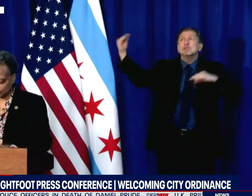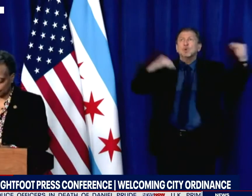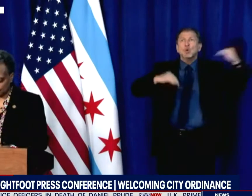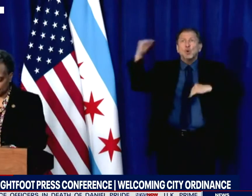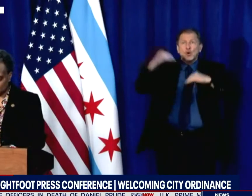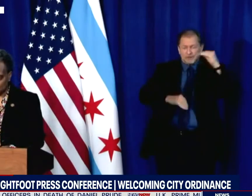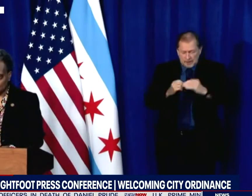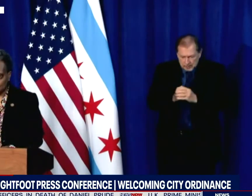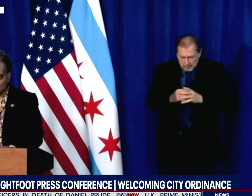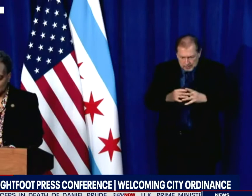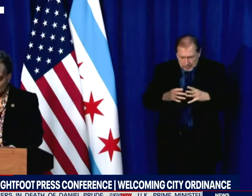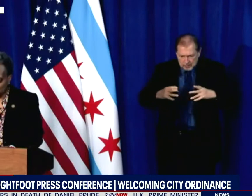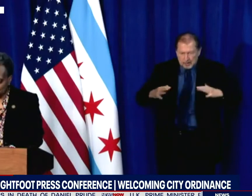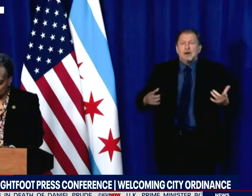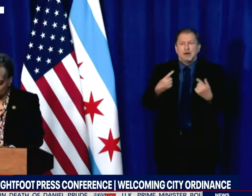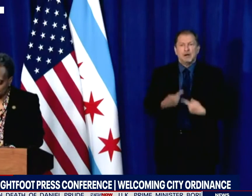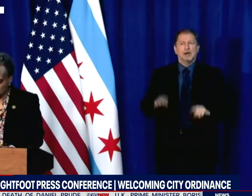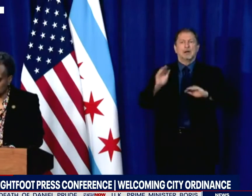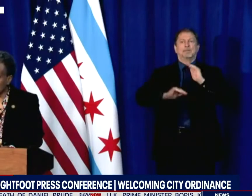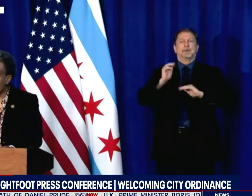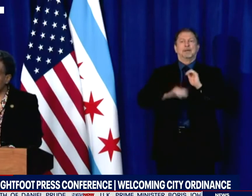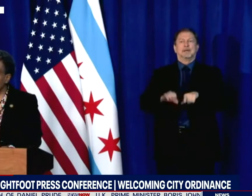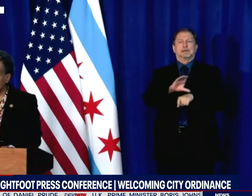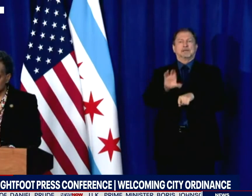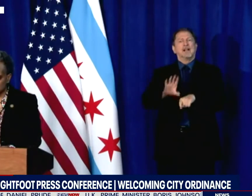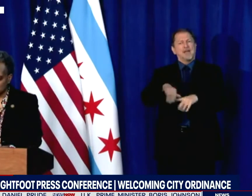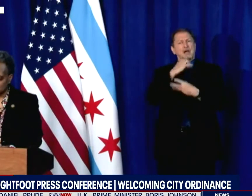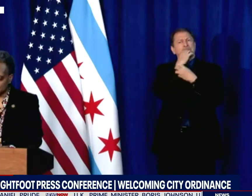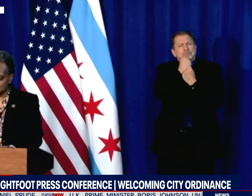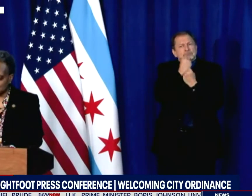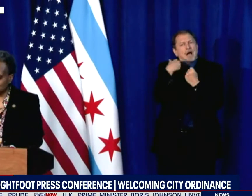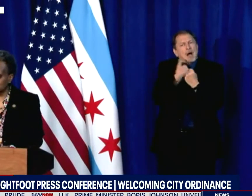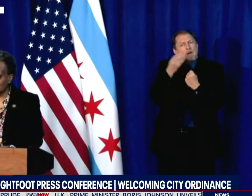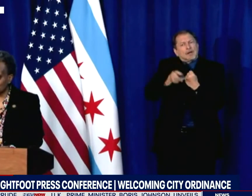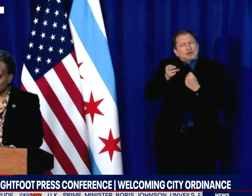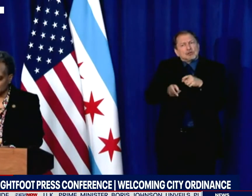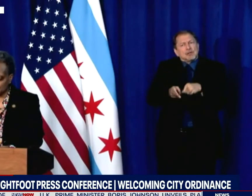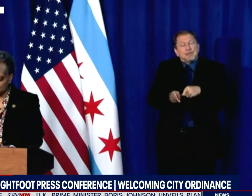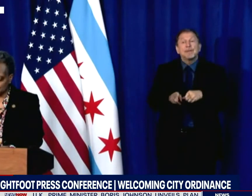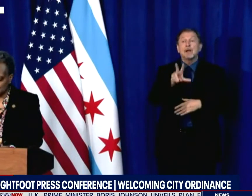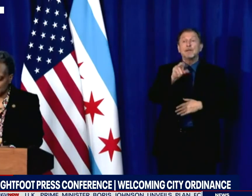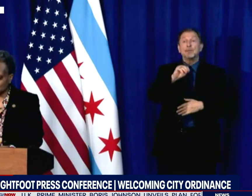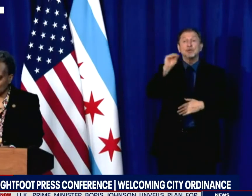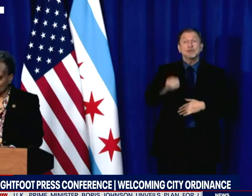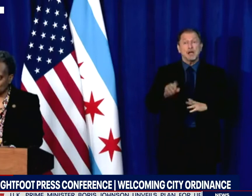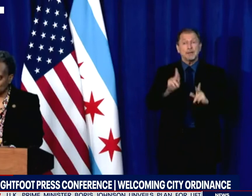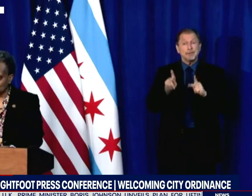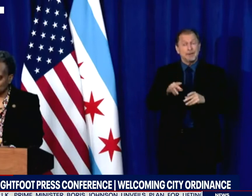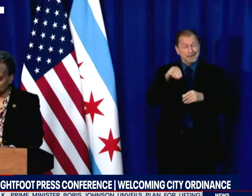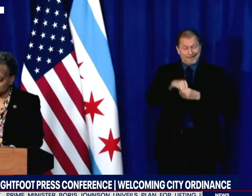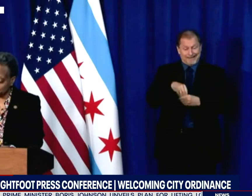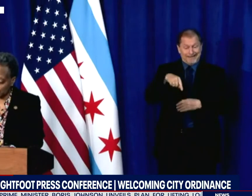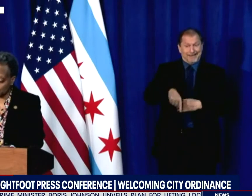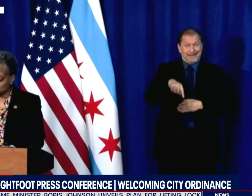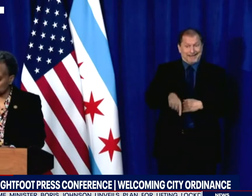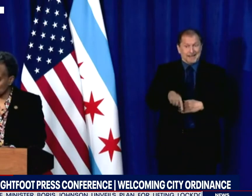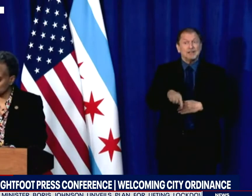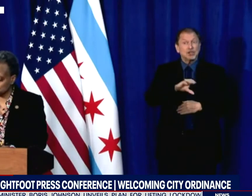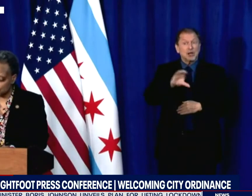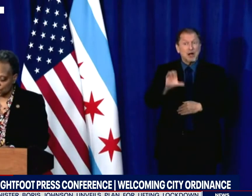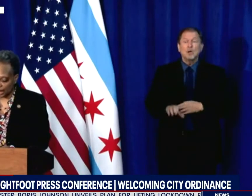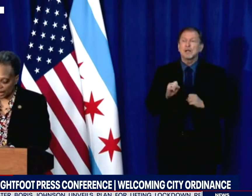cherish. Over 30% of our population speaks a language other than English at home, whether it's